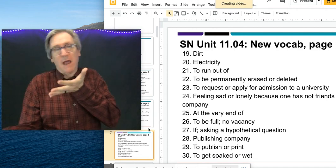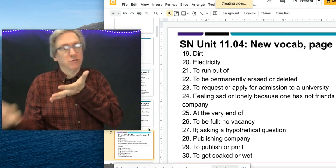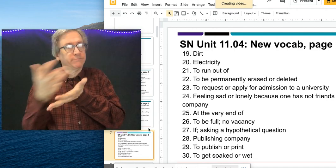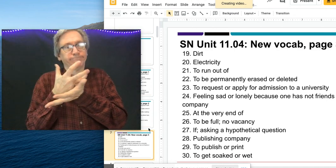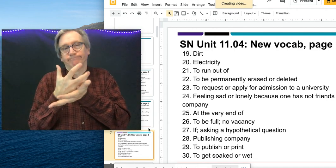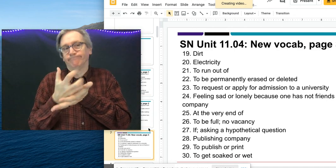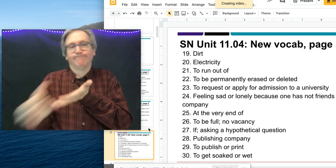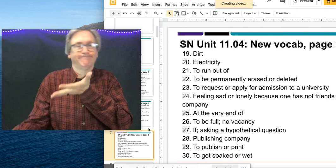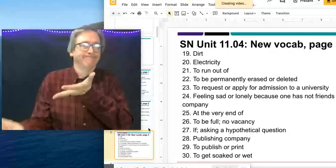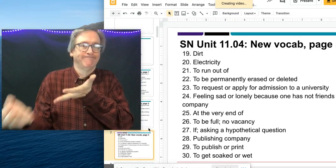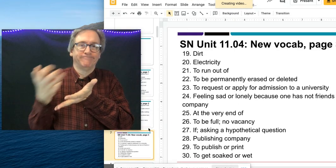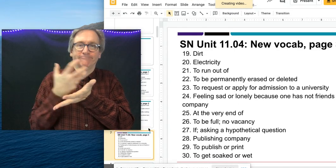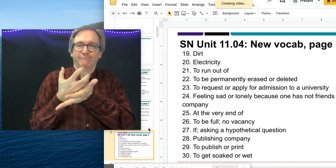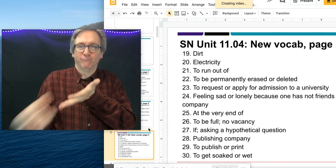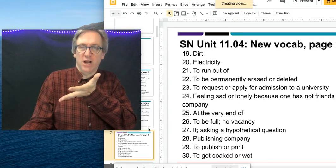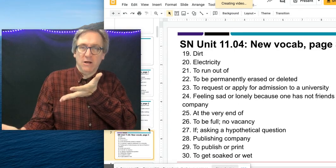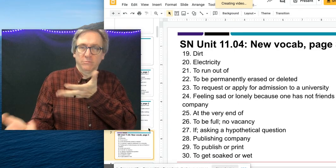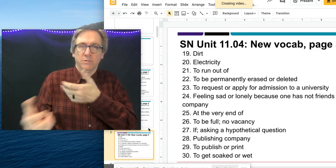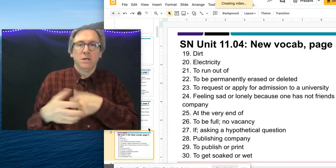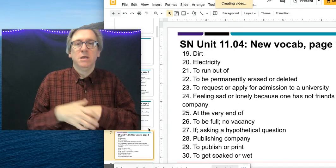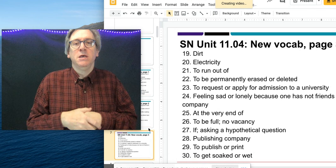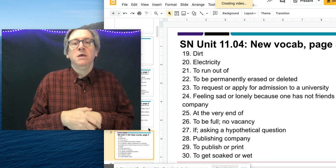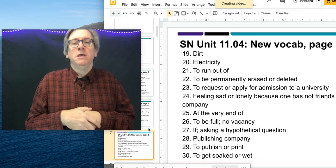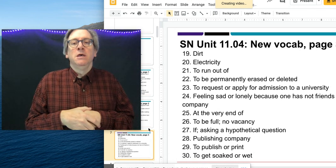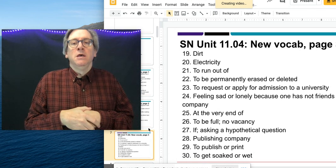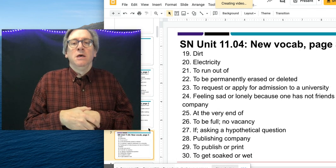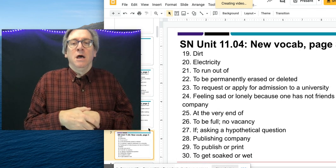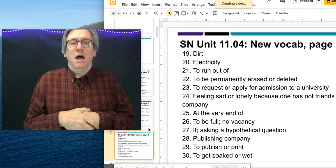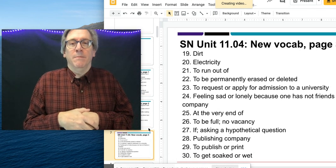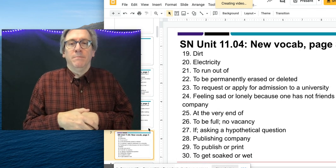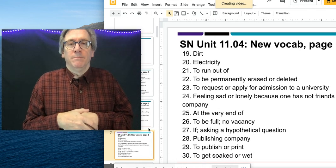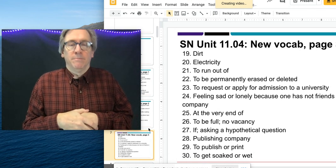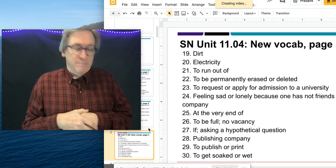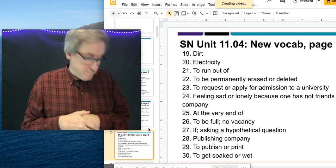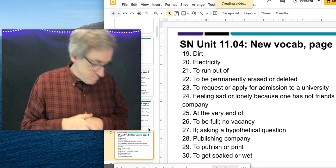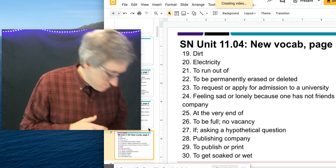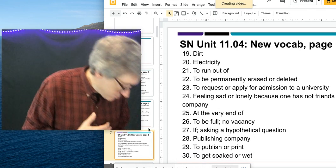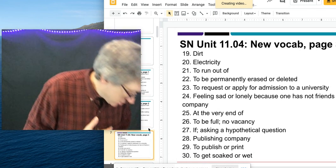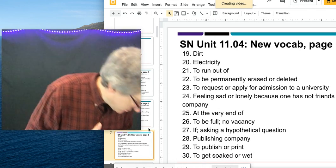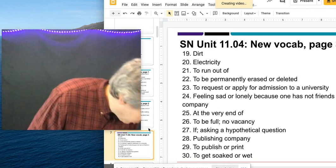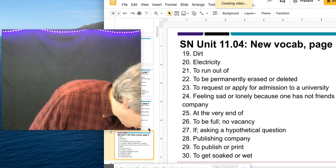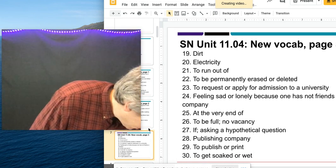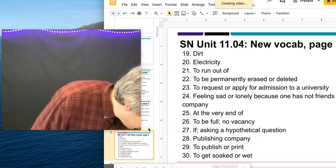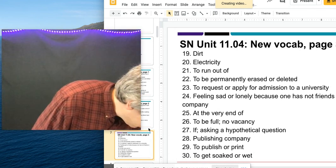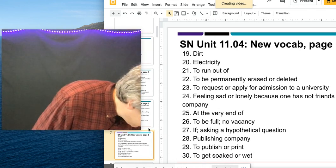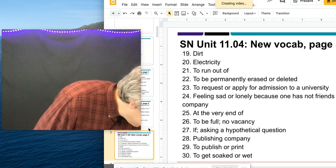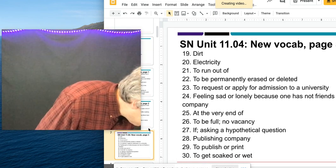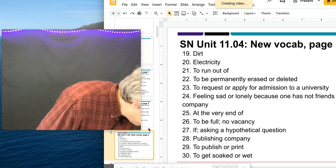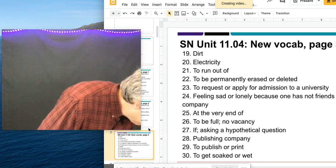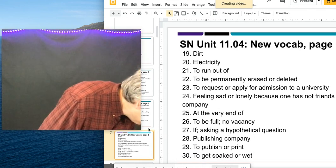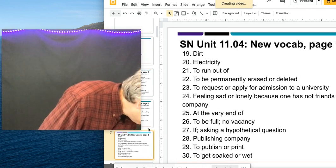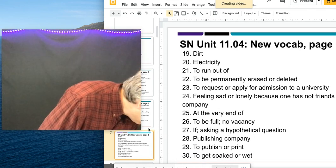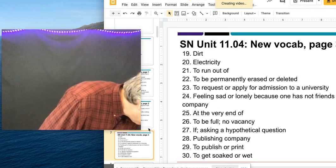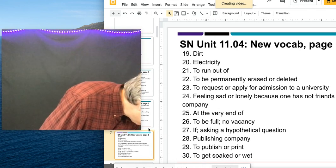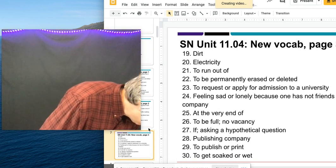Run out. Run out. To be permanently.